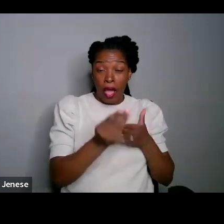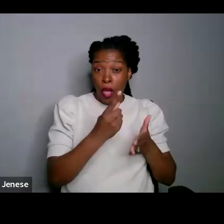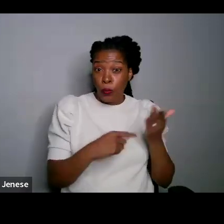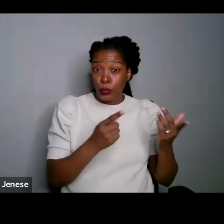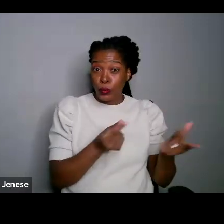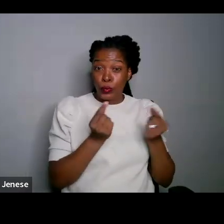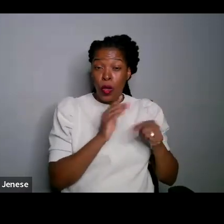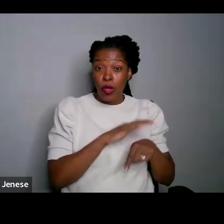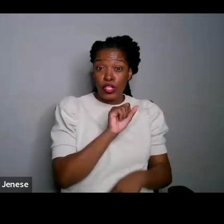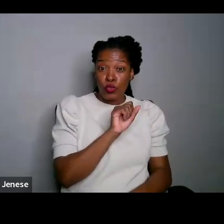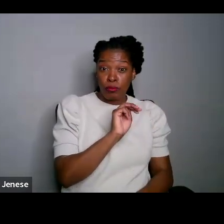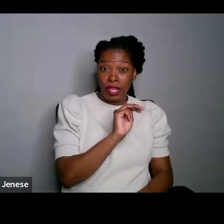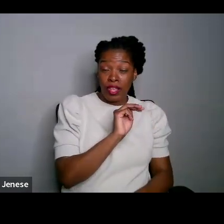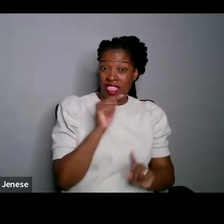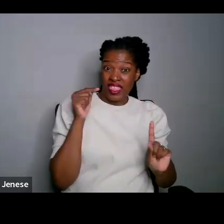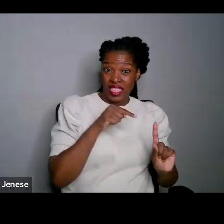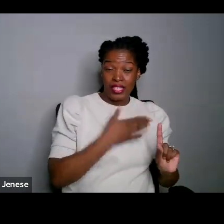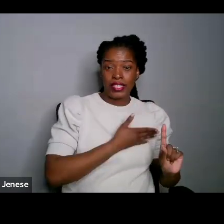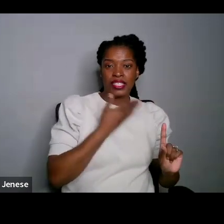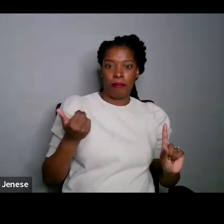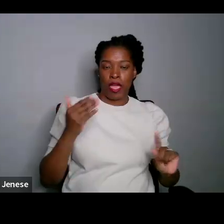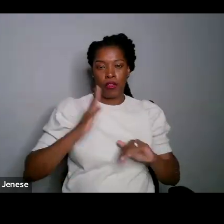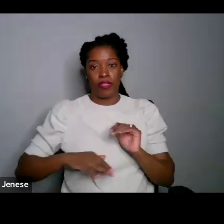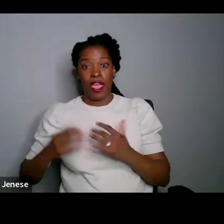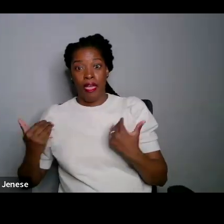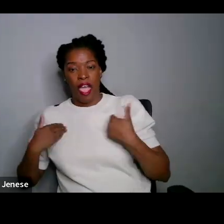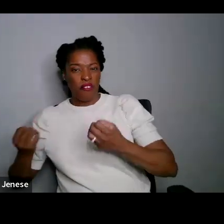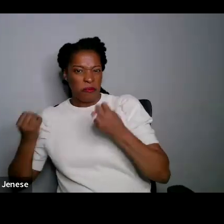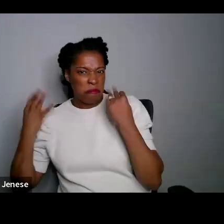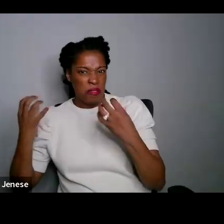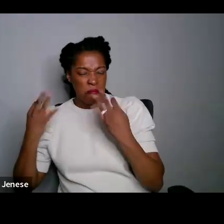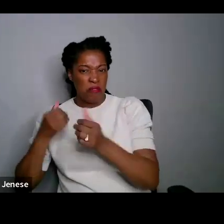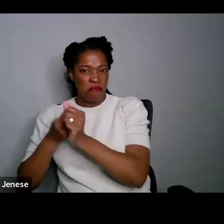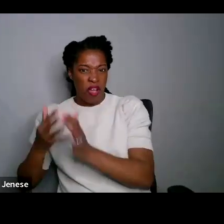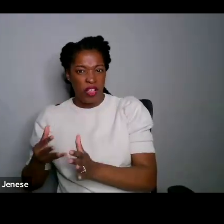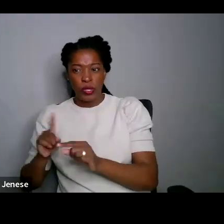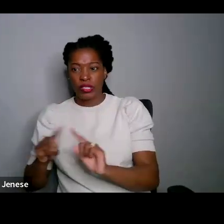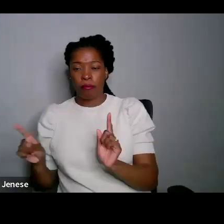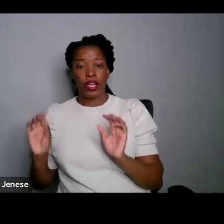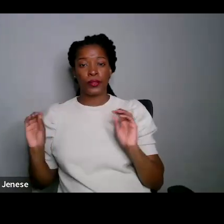of followers who never actually take that desired next step.